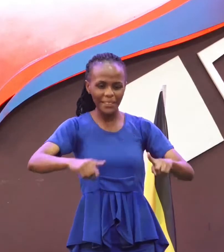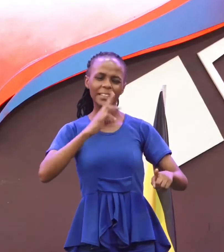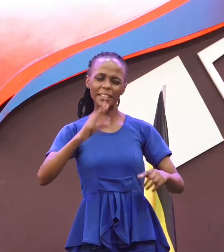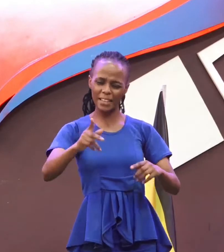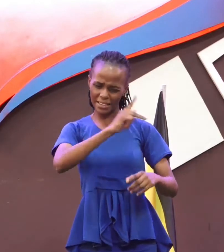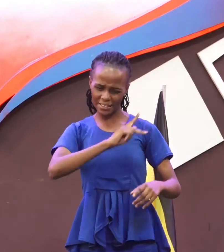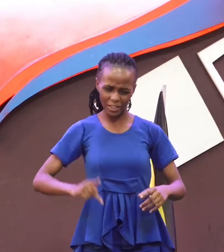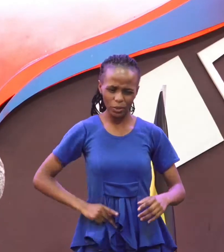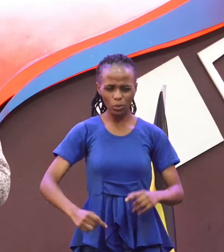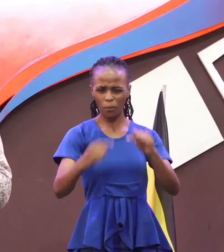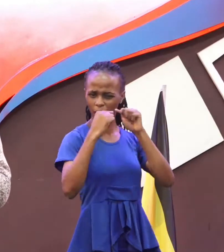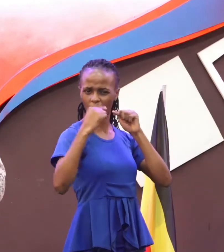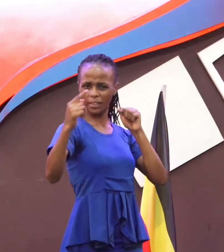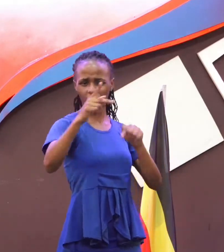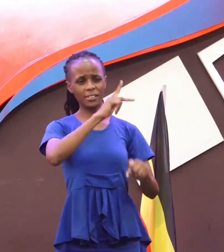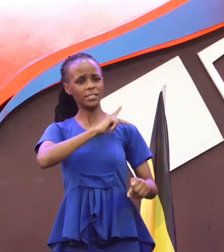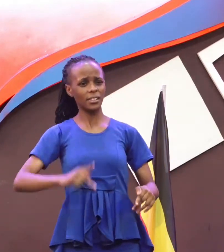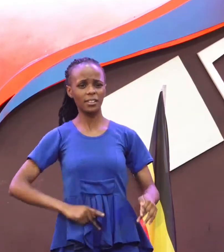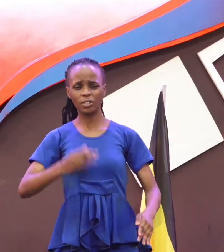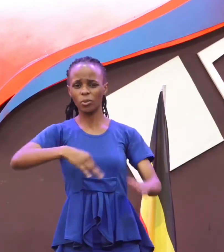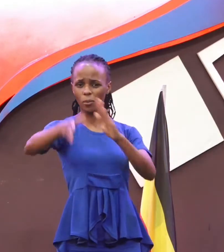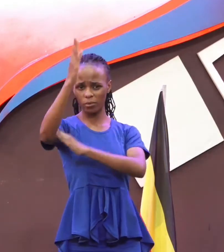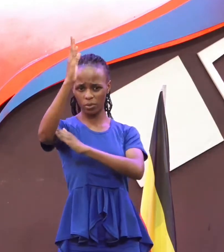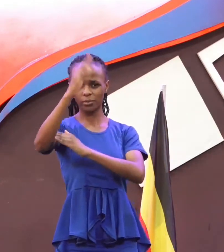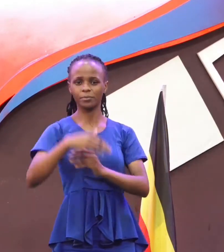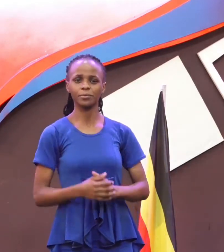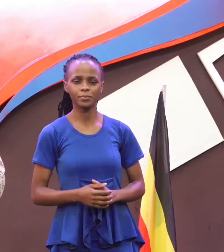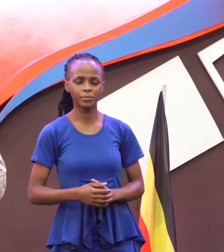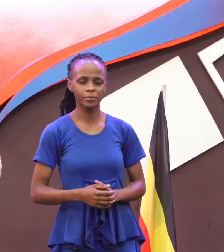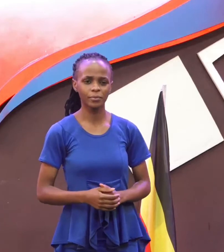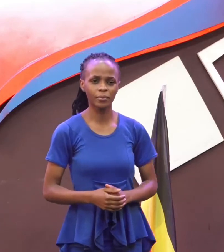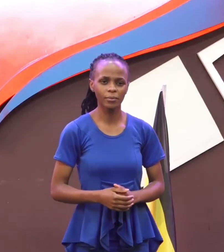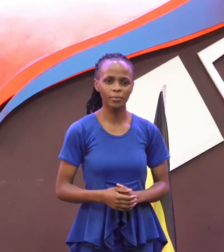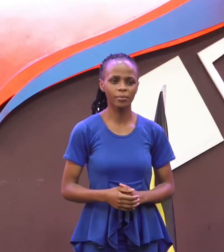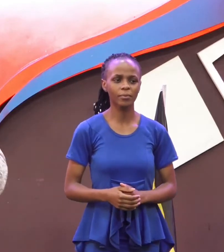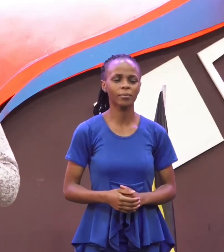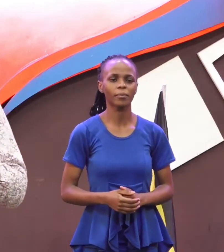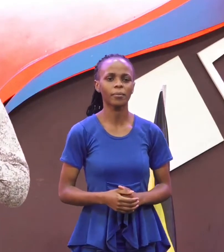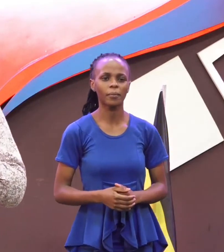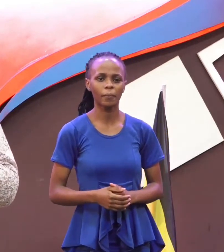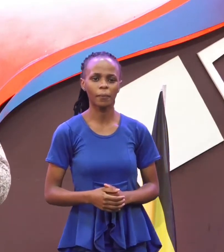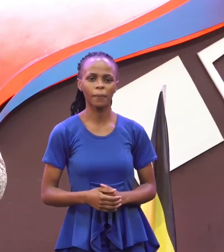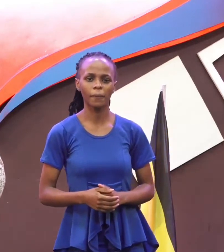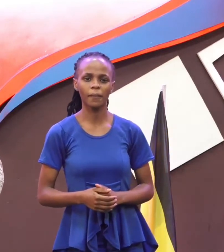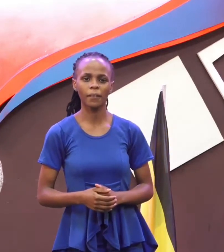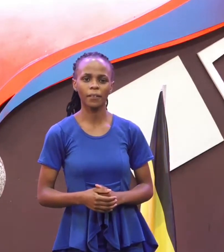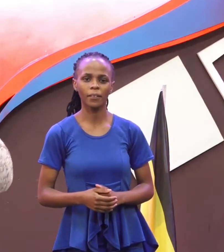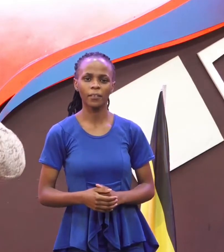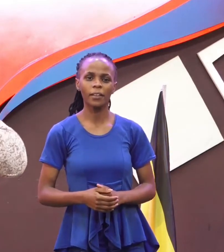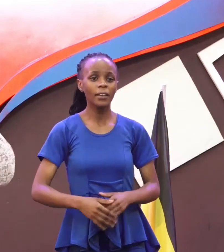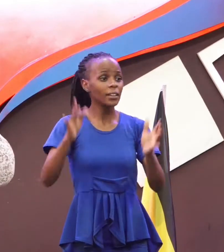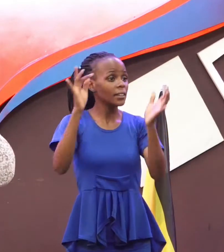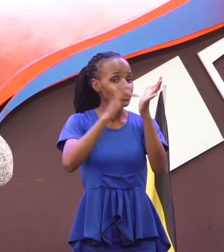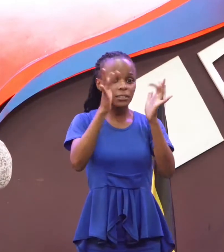obwakabaka. Even if you add on other kingdoms, you know where you derive them from. But there is a kingdom that is fighting after a kingdom.